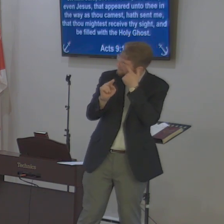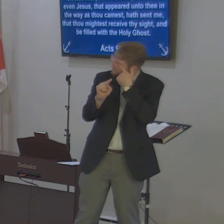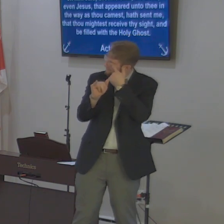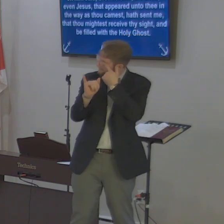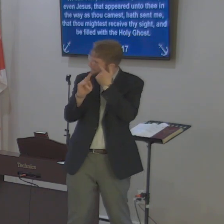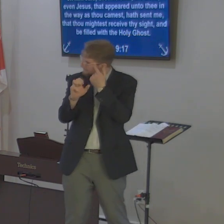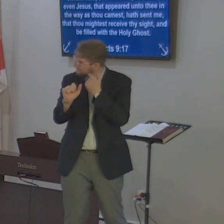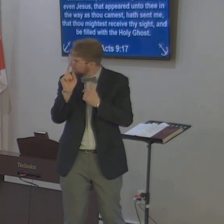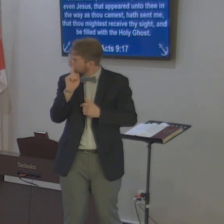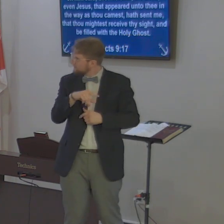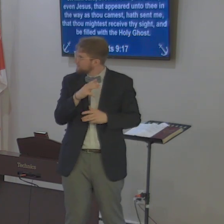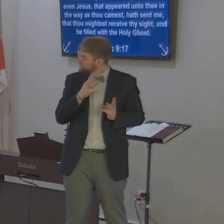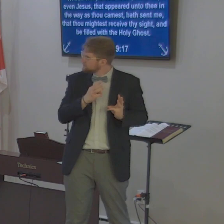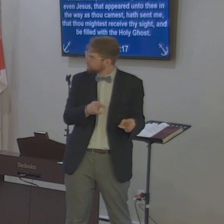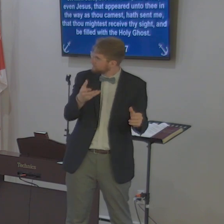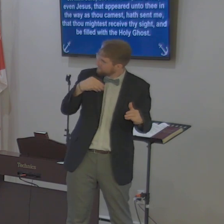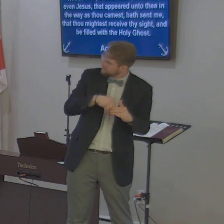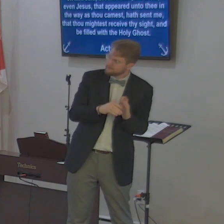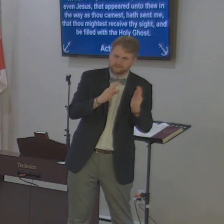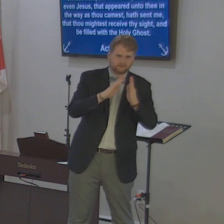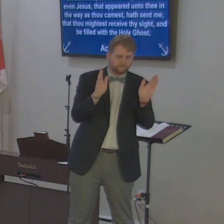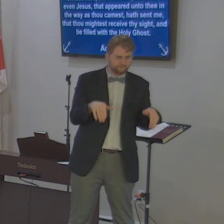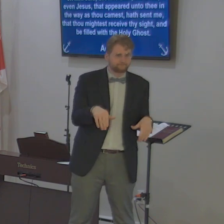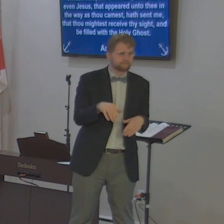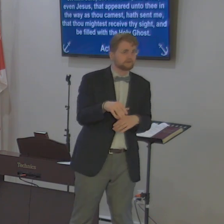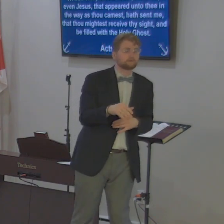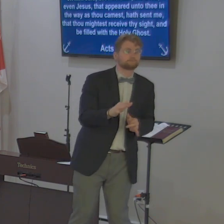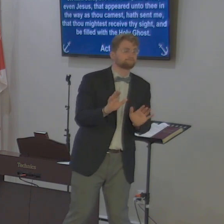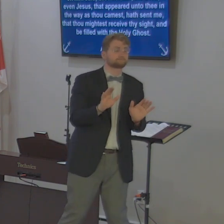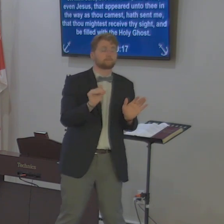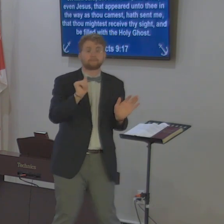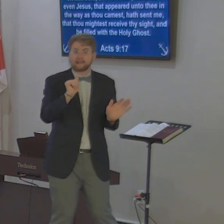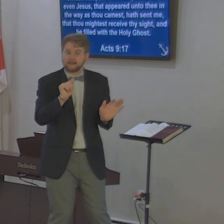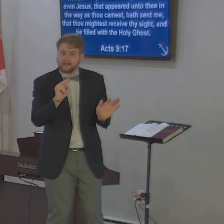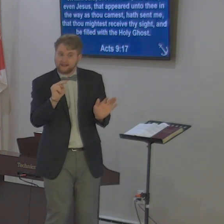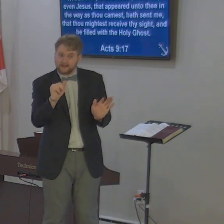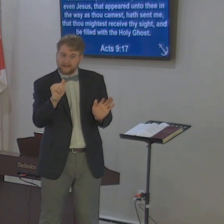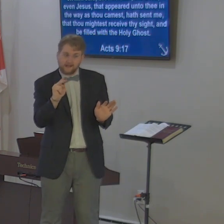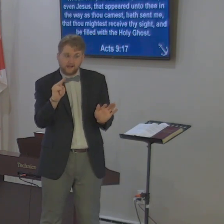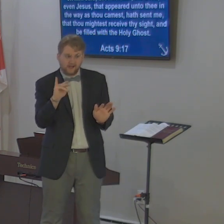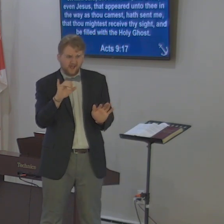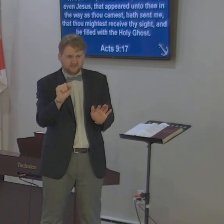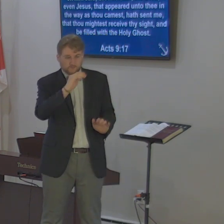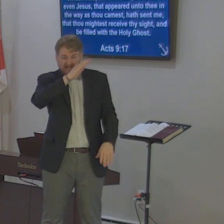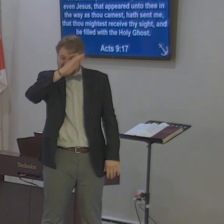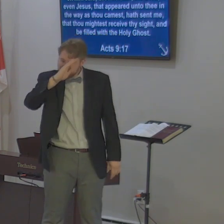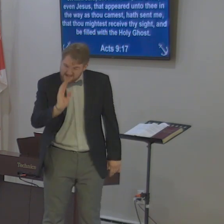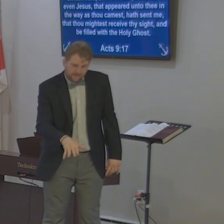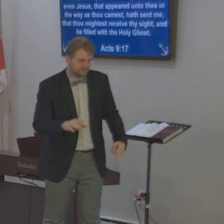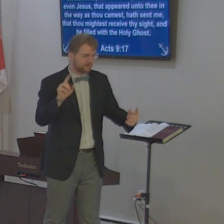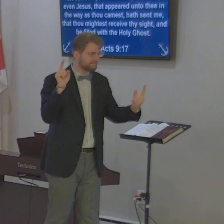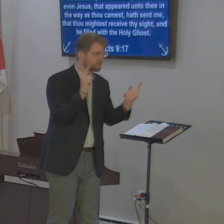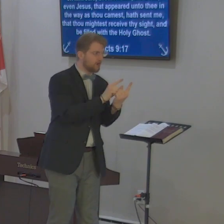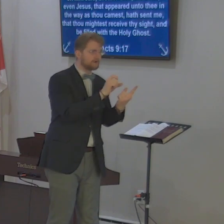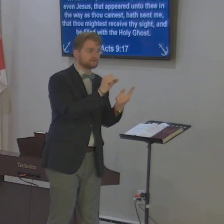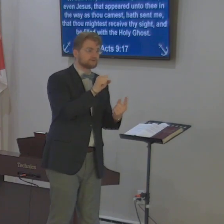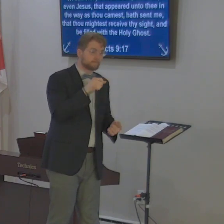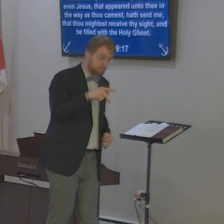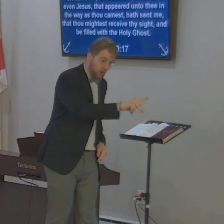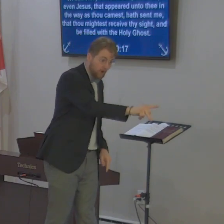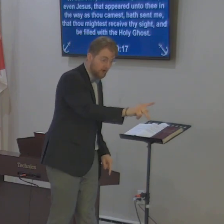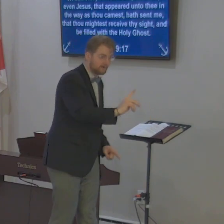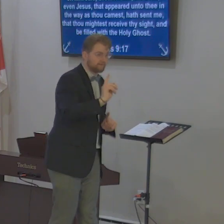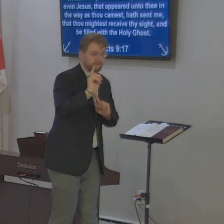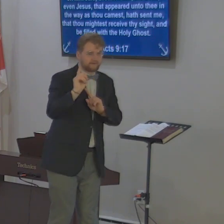and entered into the house. Now listen, Ananias to Saul, the enemy, had God not instructed him. He had